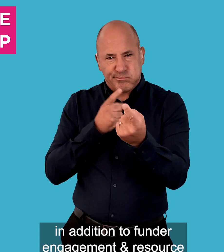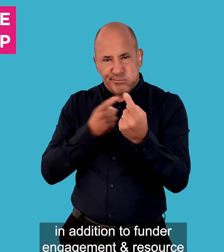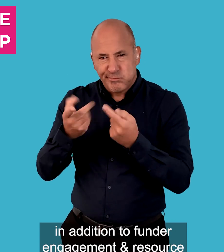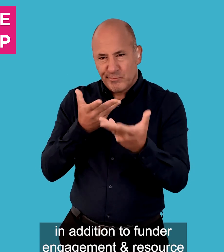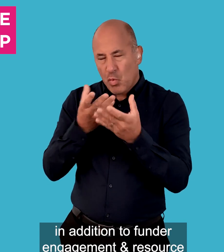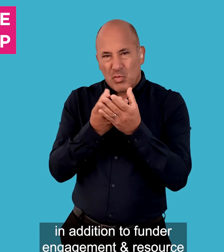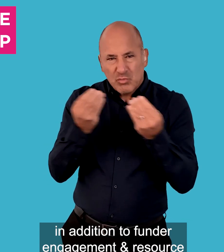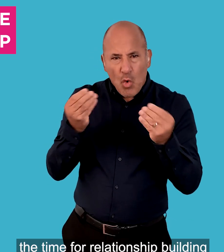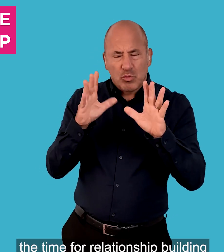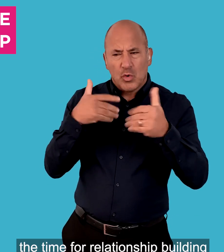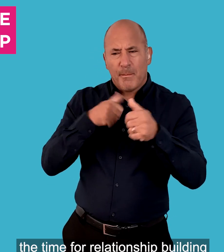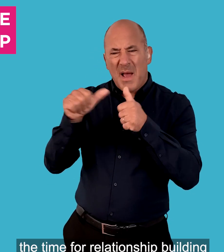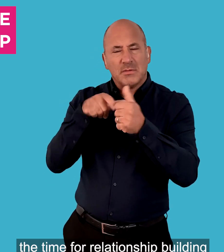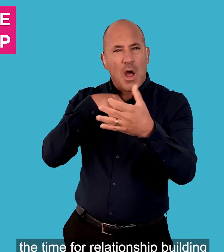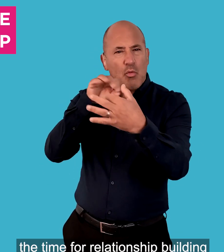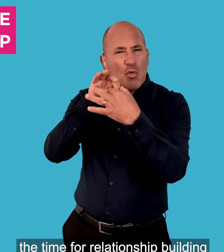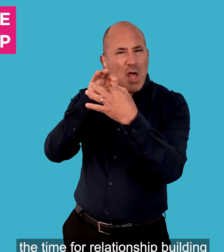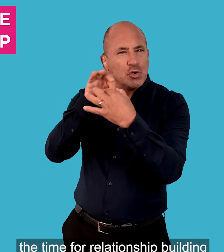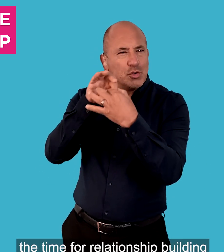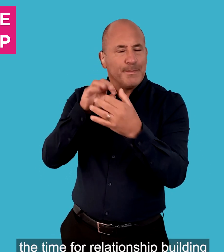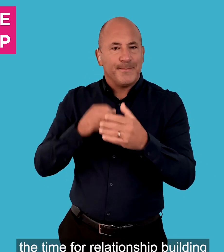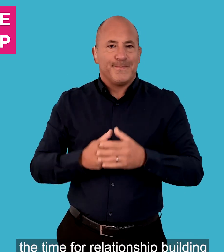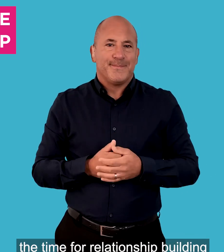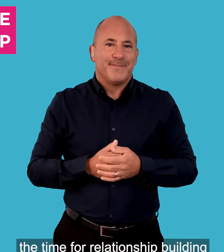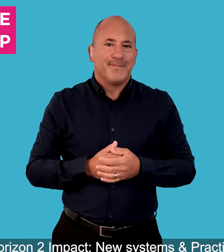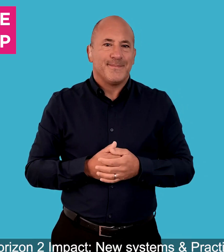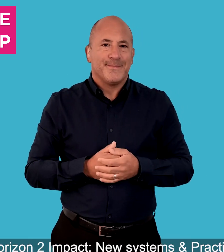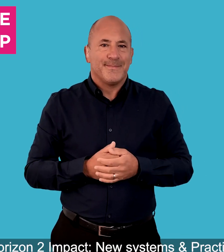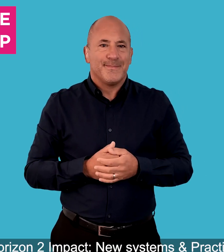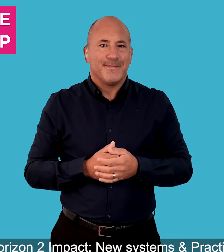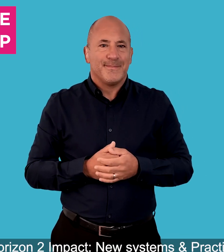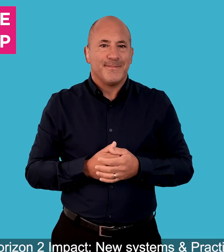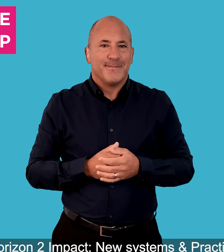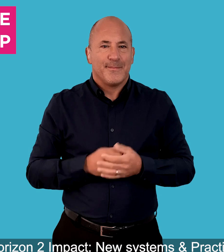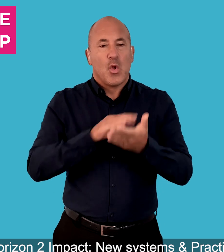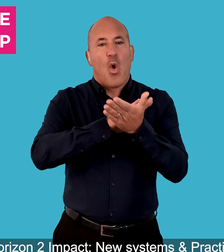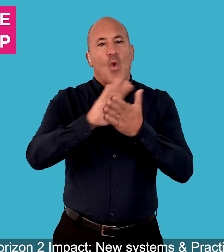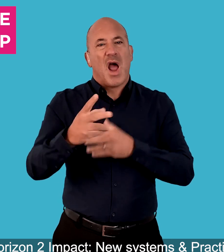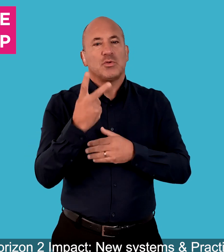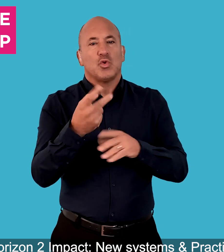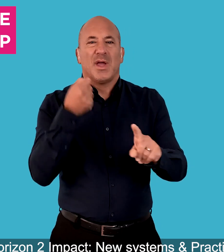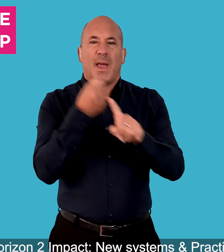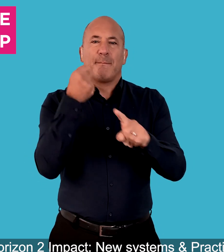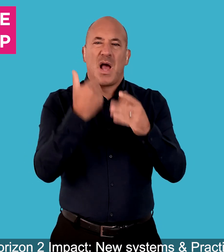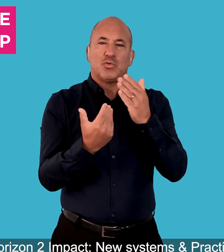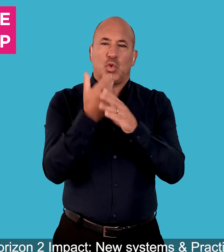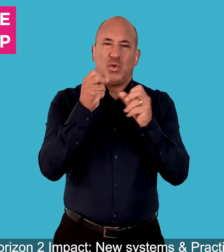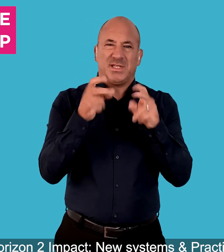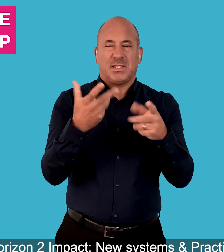funder engagement, and resource the time for relationship building. Horizon 2 impact new systems